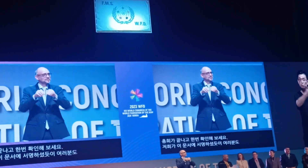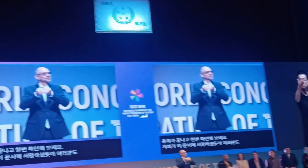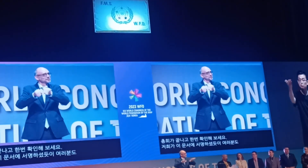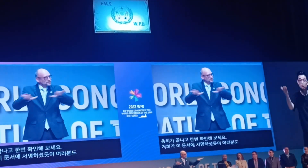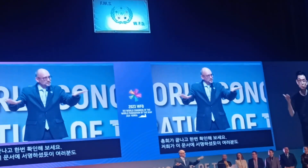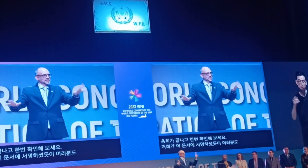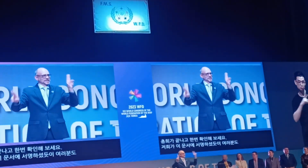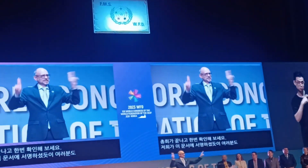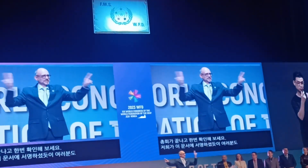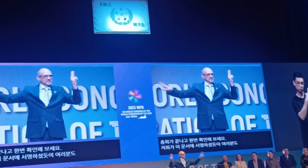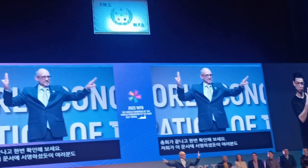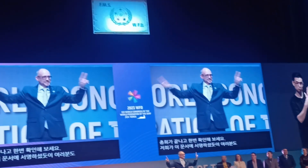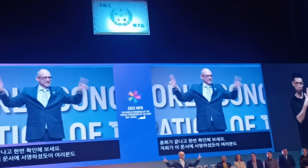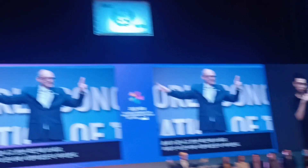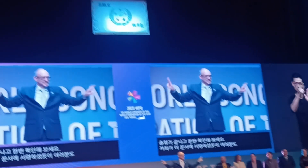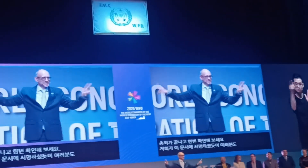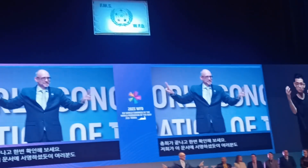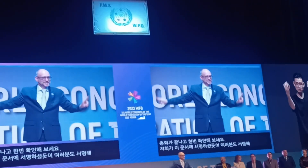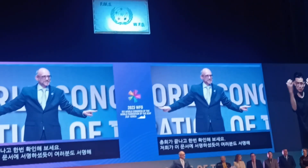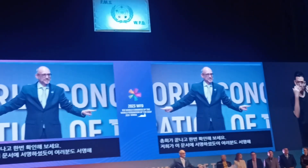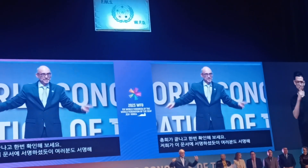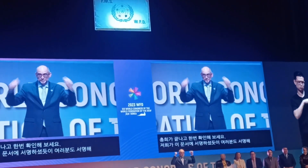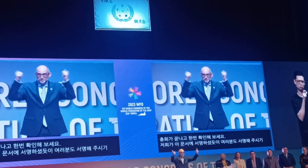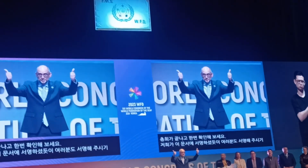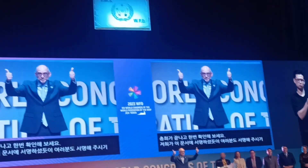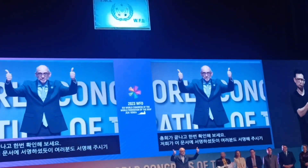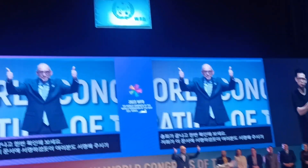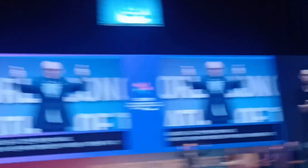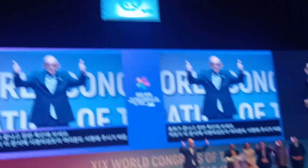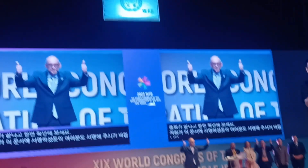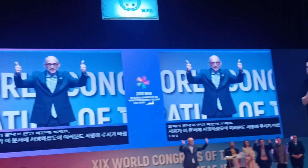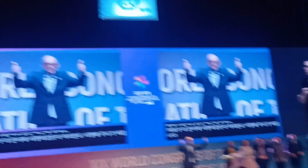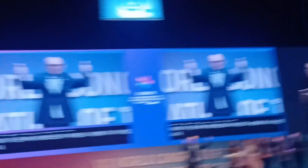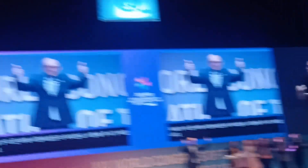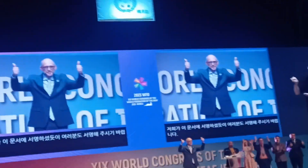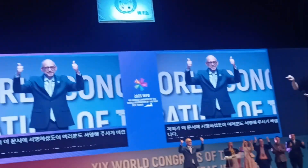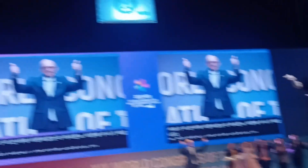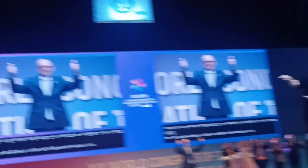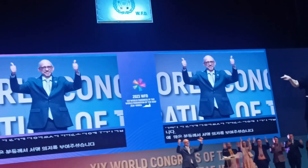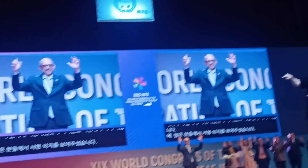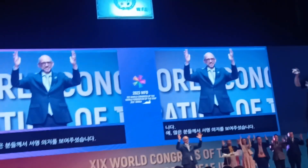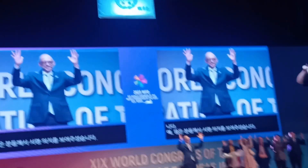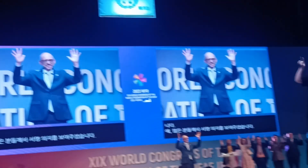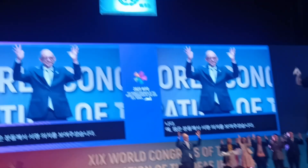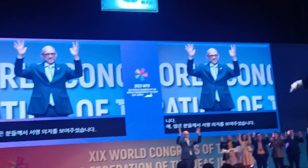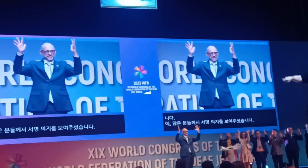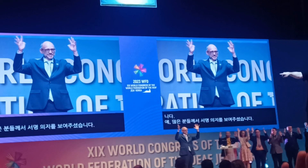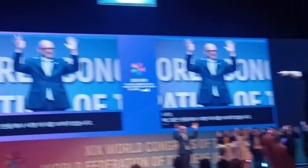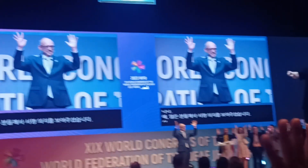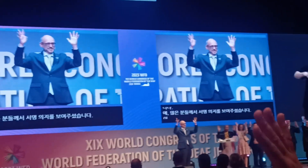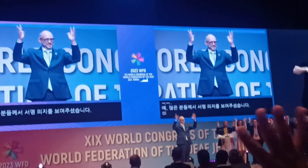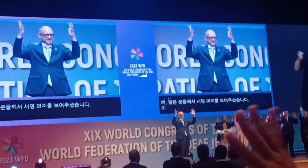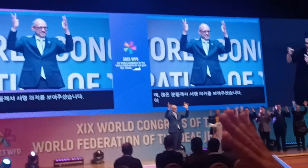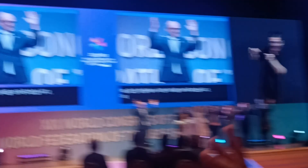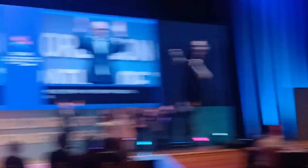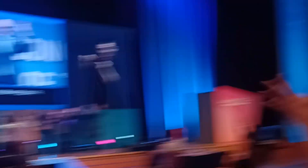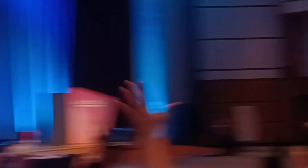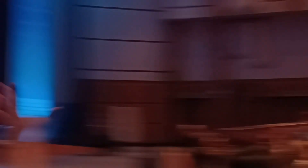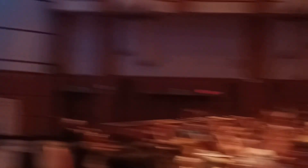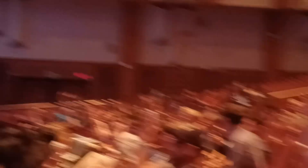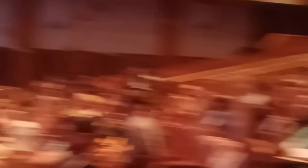of the room, so I invite you to add your signatures to the posters that have been put up at both ends of the stage.